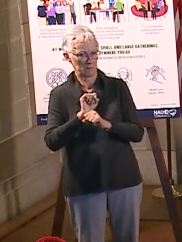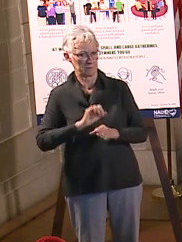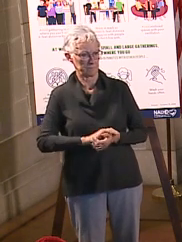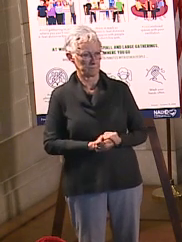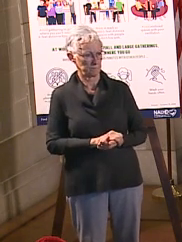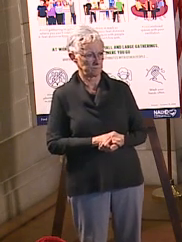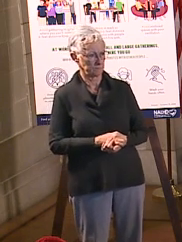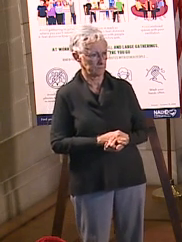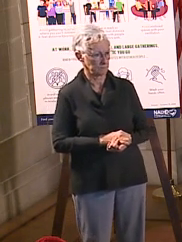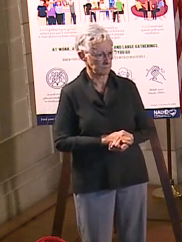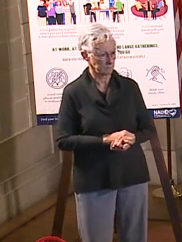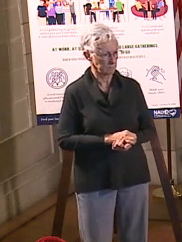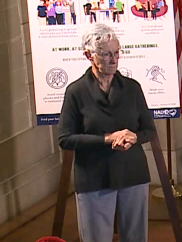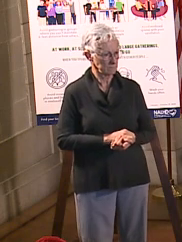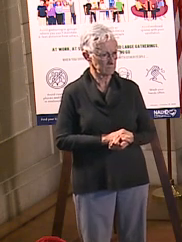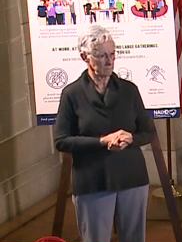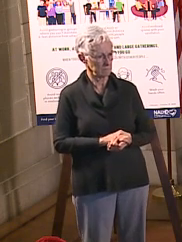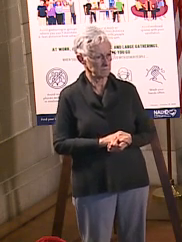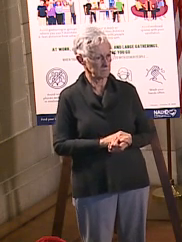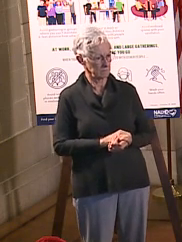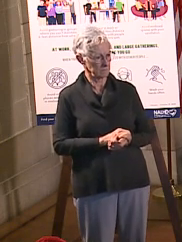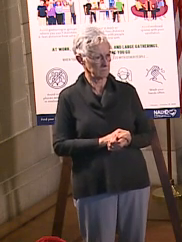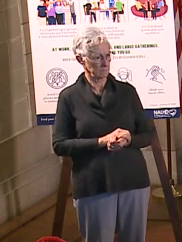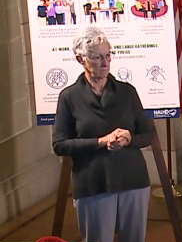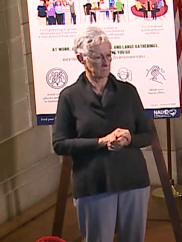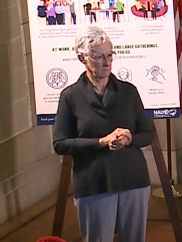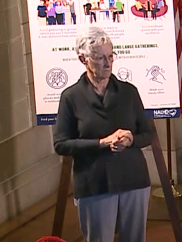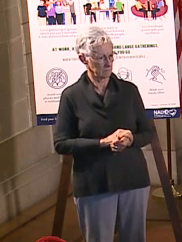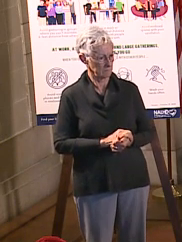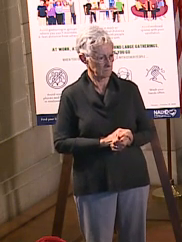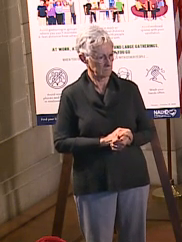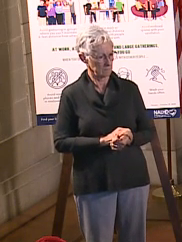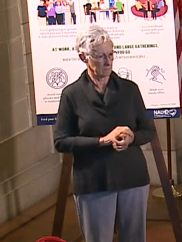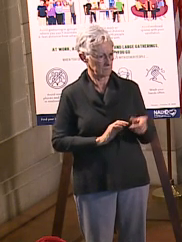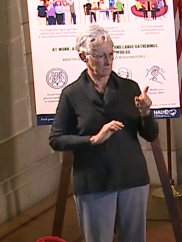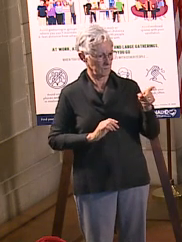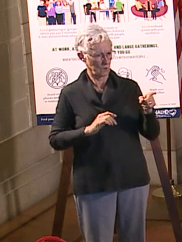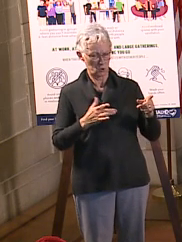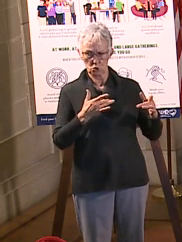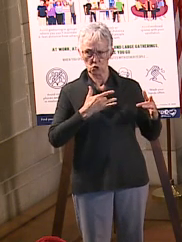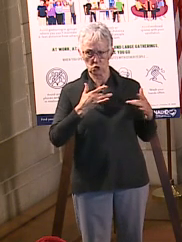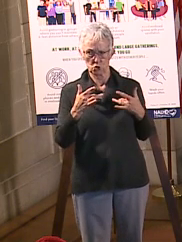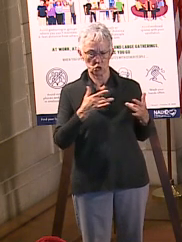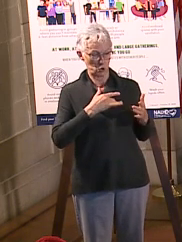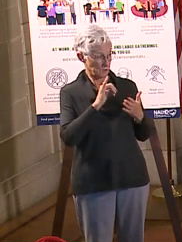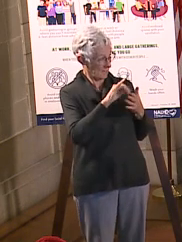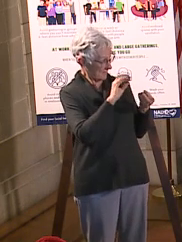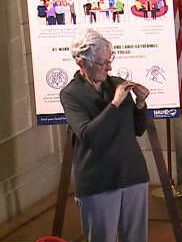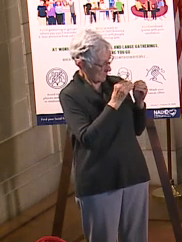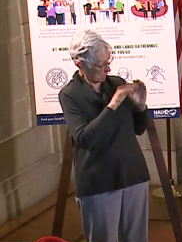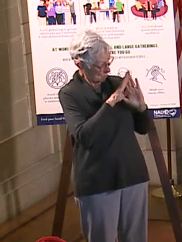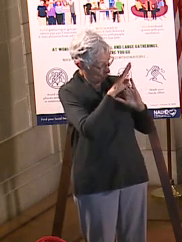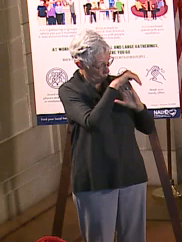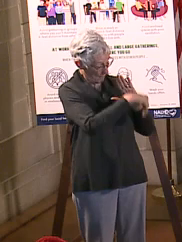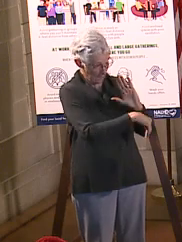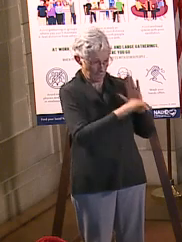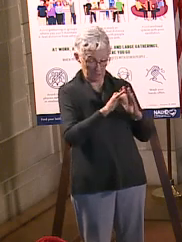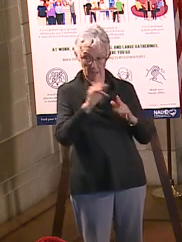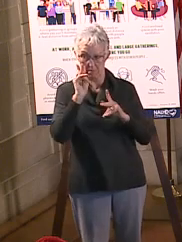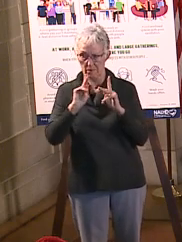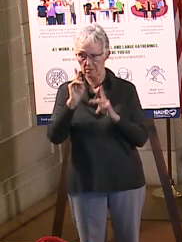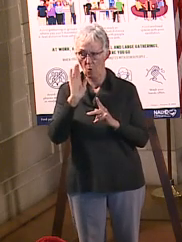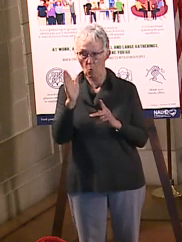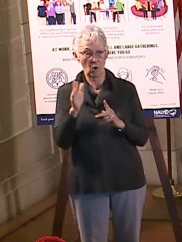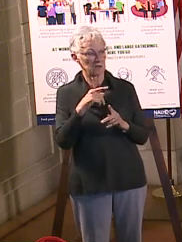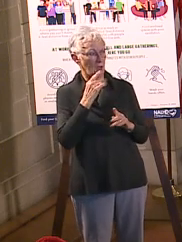Are you concerned with the hospitalizations and infections going down that people might let down their guard here? So Paul's asking, am I concerned